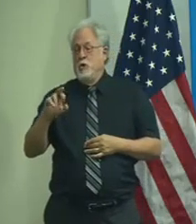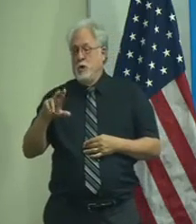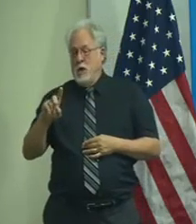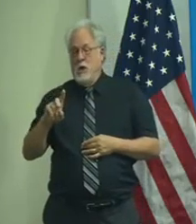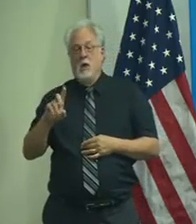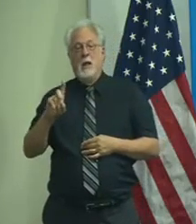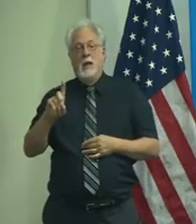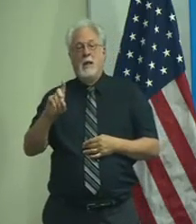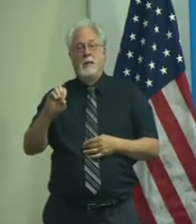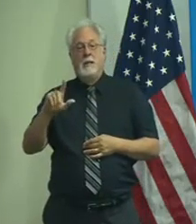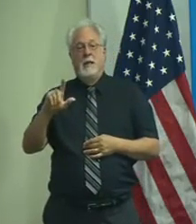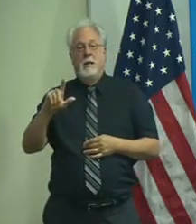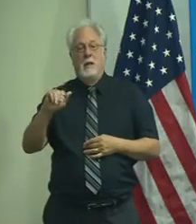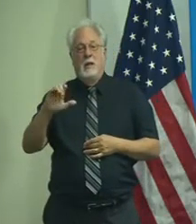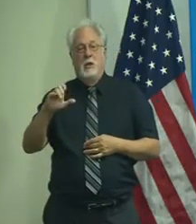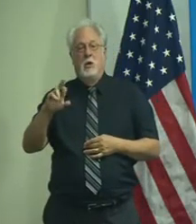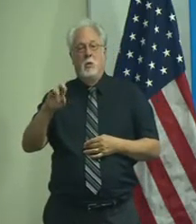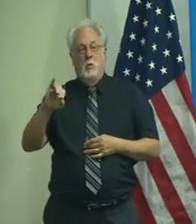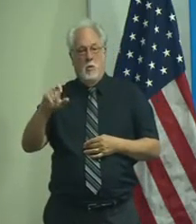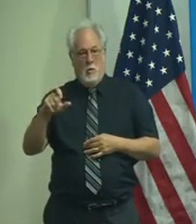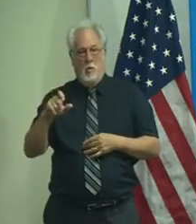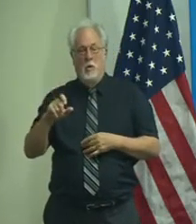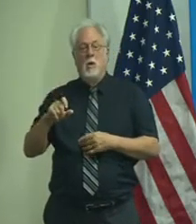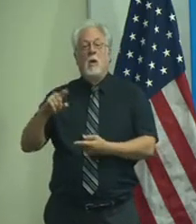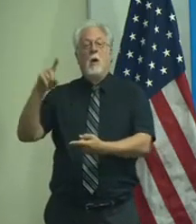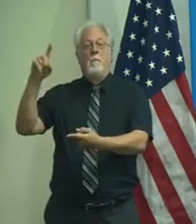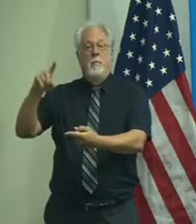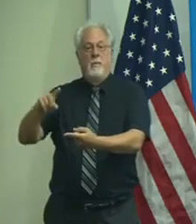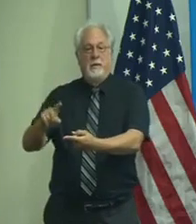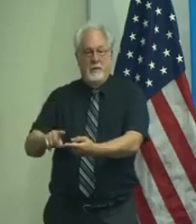Delacroix are currently pumping down